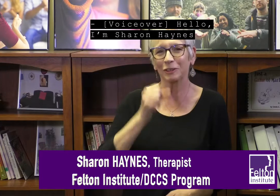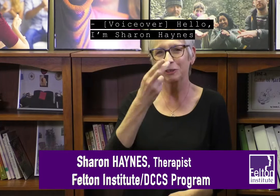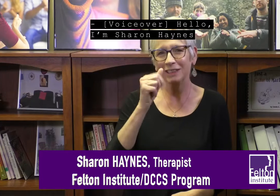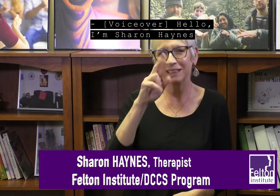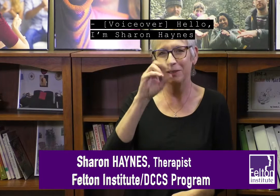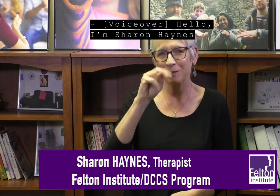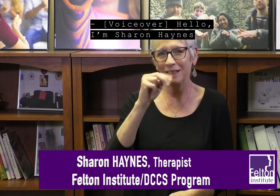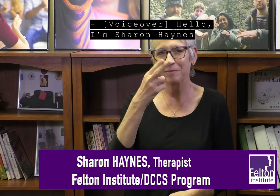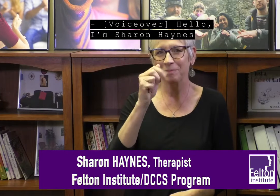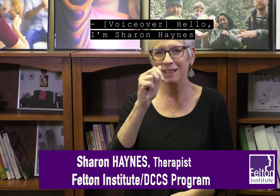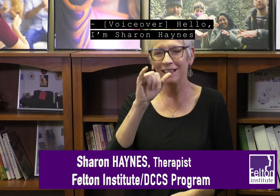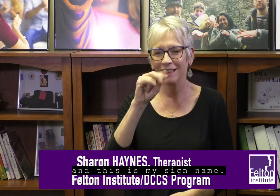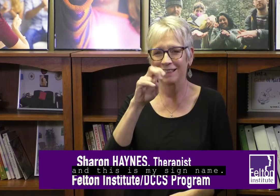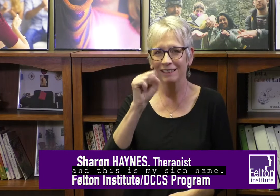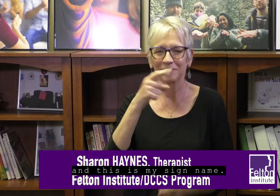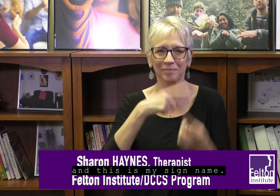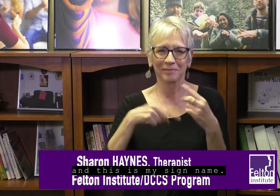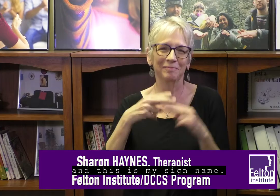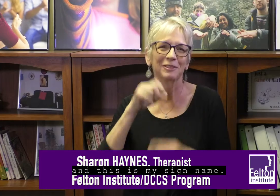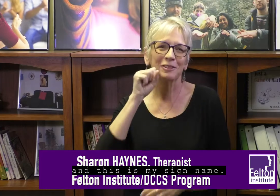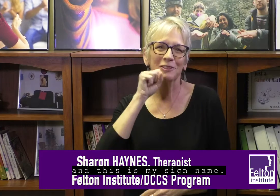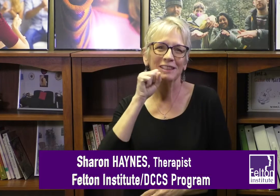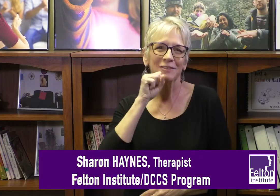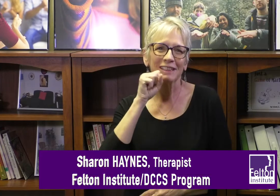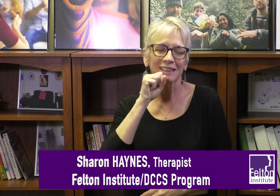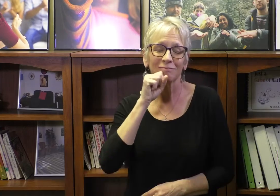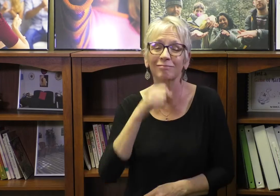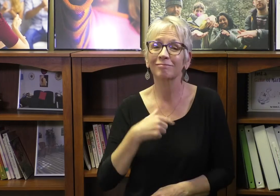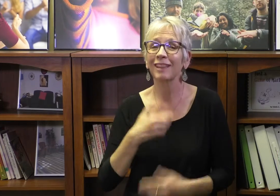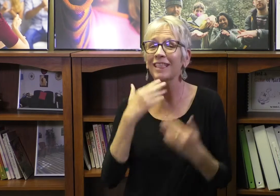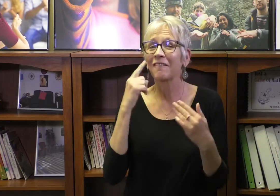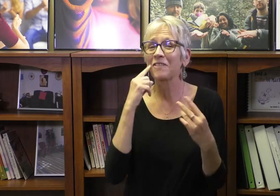Hello, I'm Sharon Haynes, and this is my sign name.